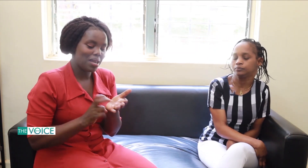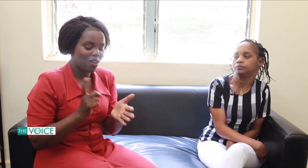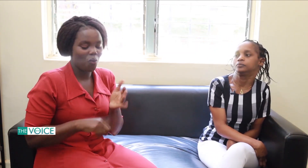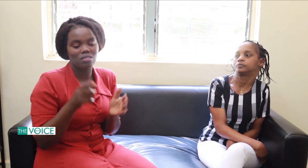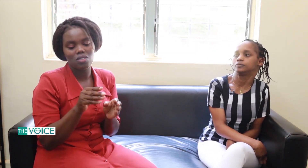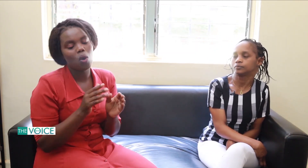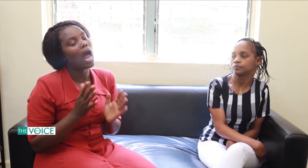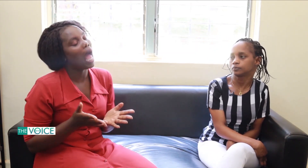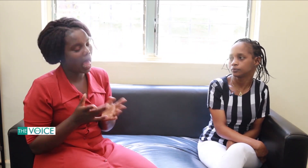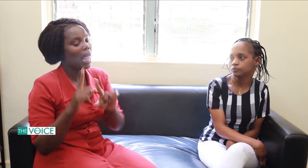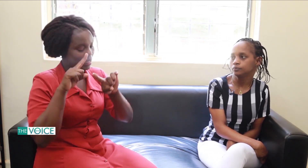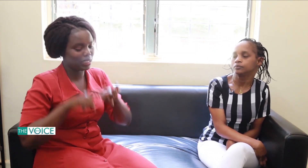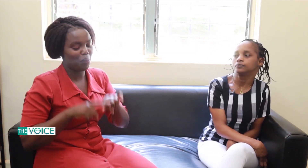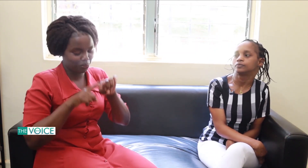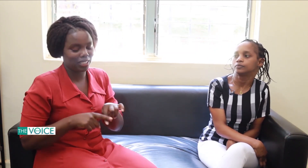child with disability,